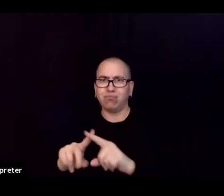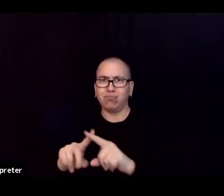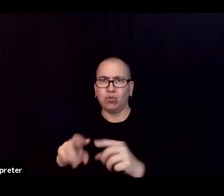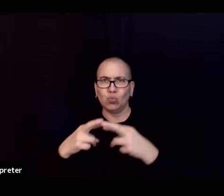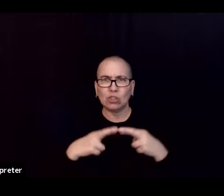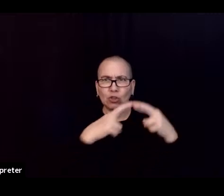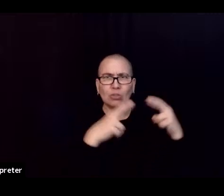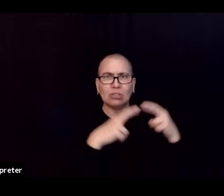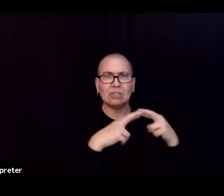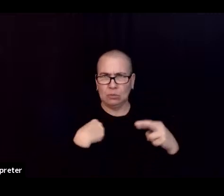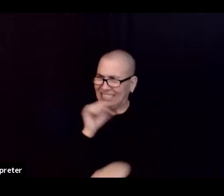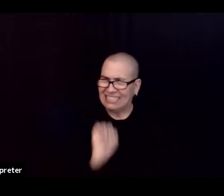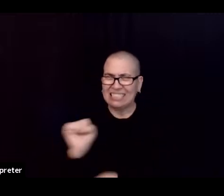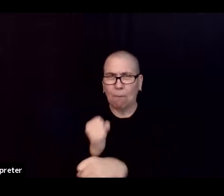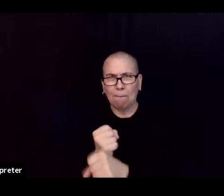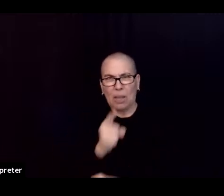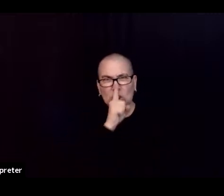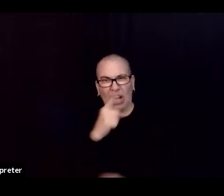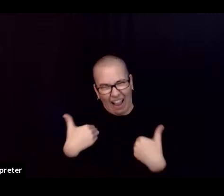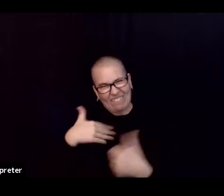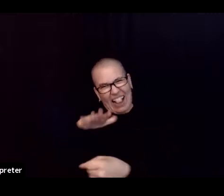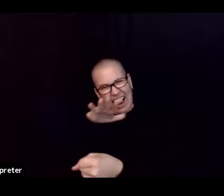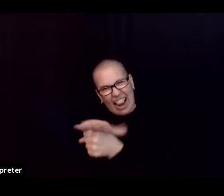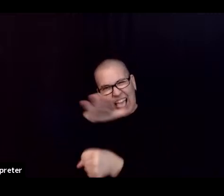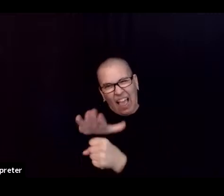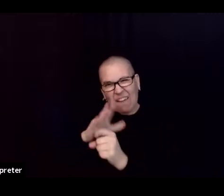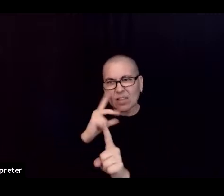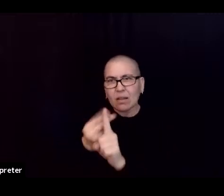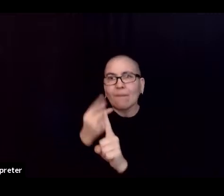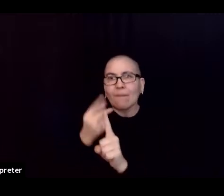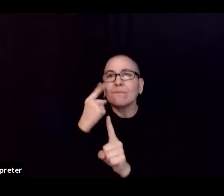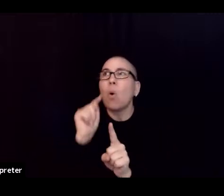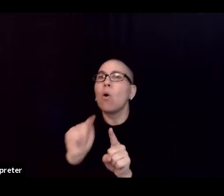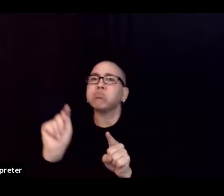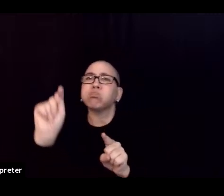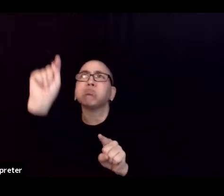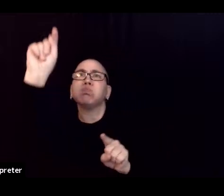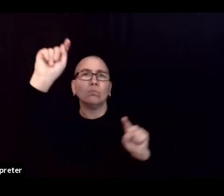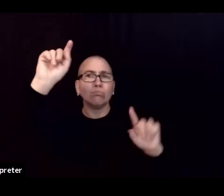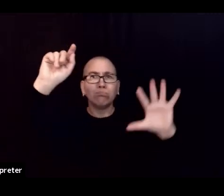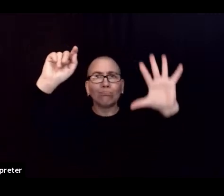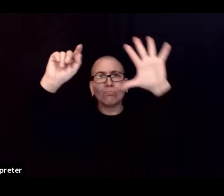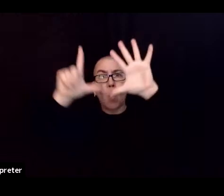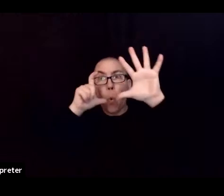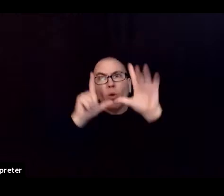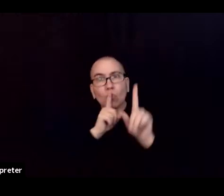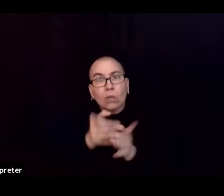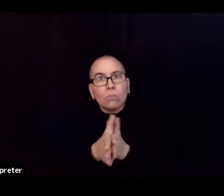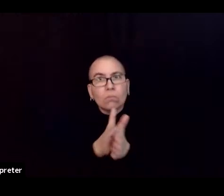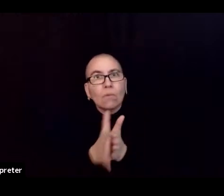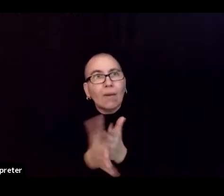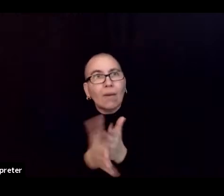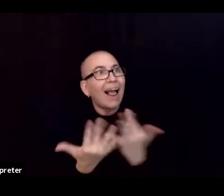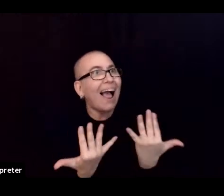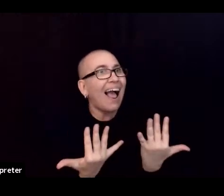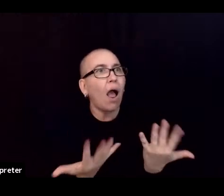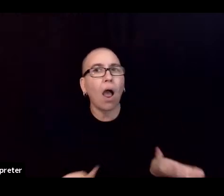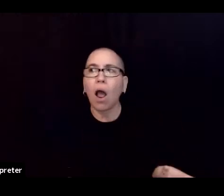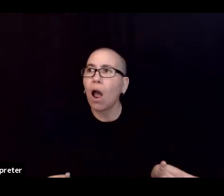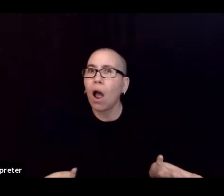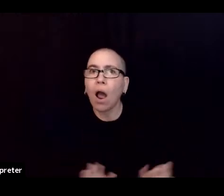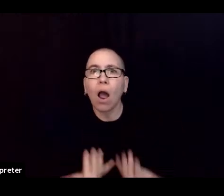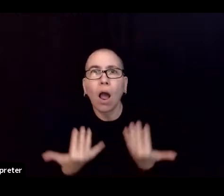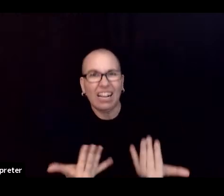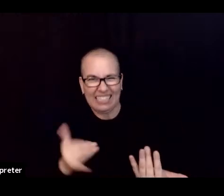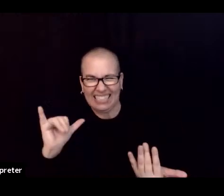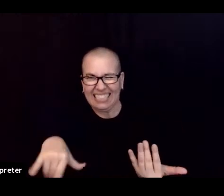is responsive to where there is still demand that hasn't been yet fulfilled. But we do think we might be approaching the point